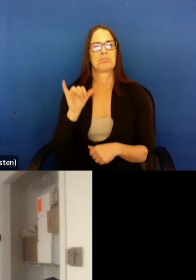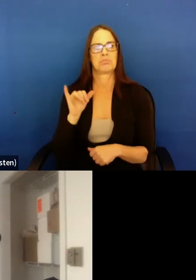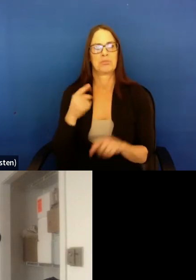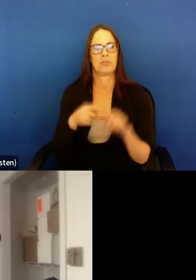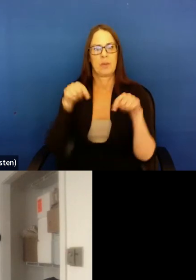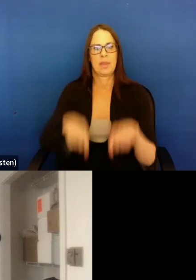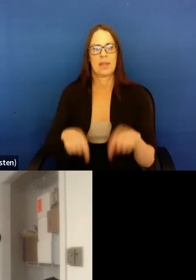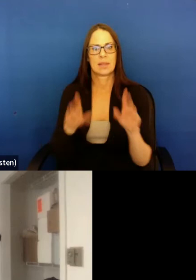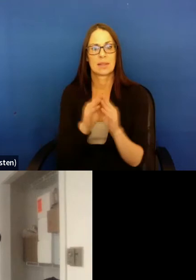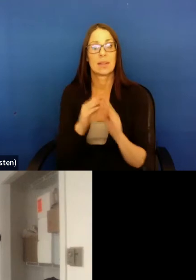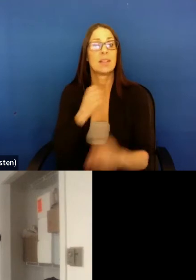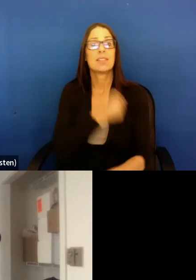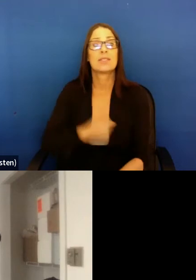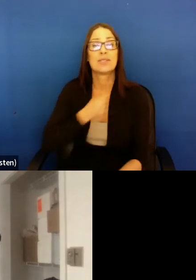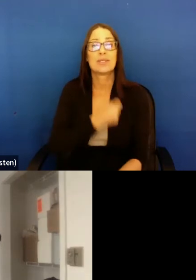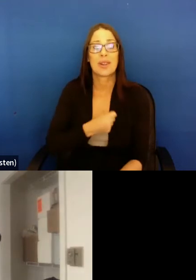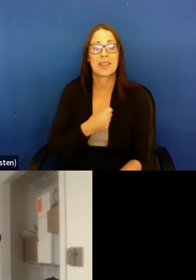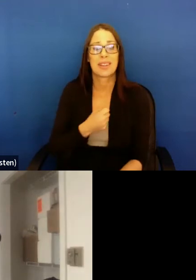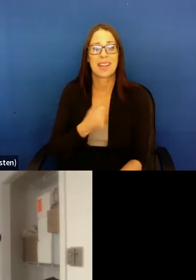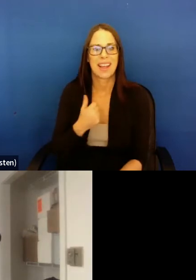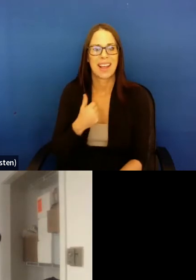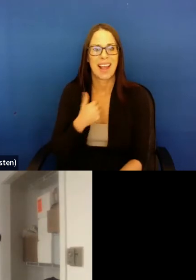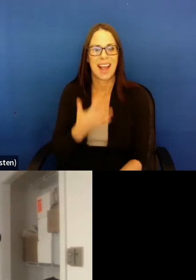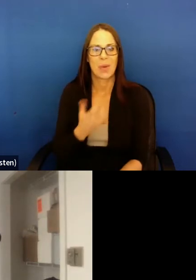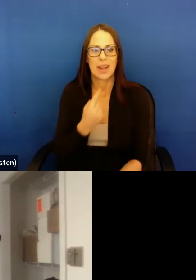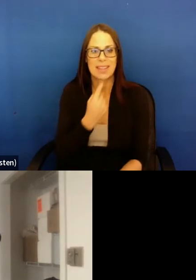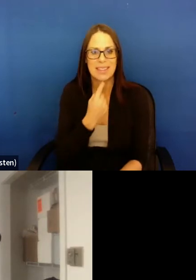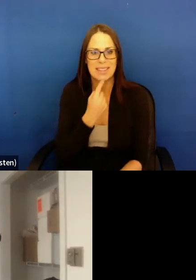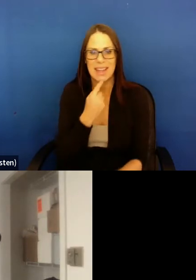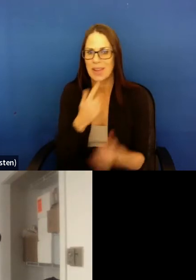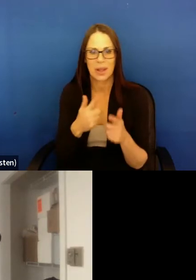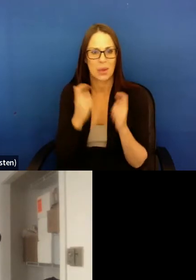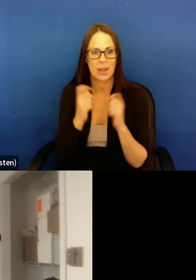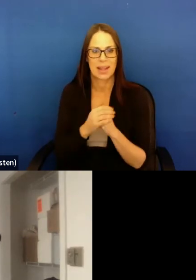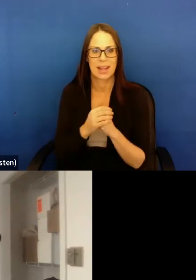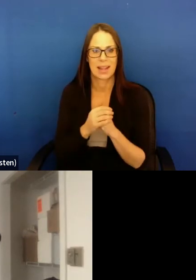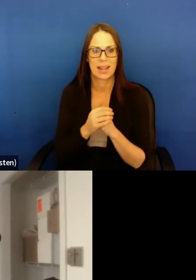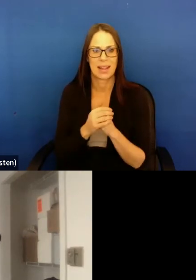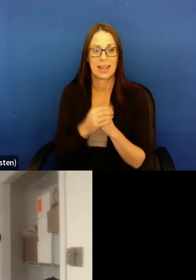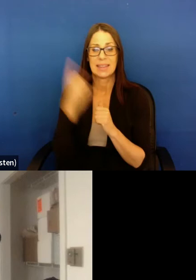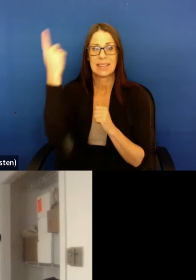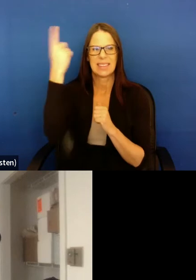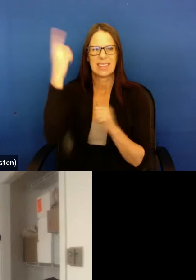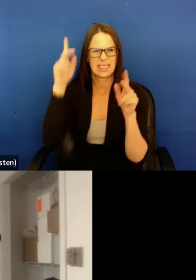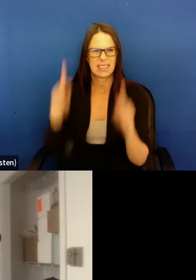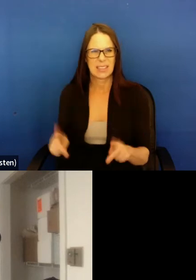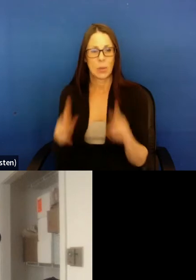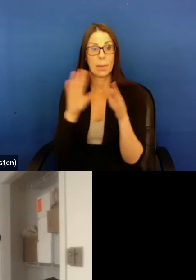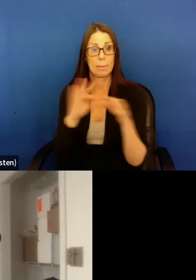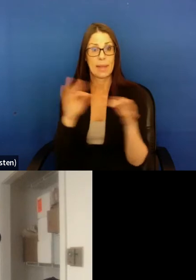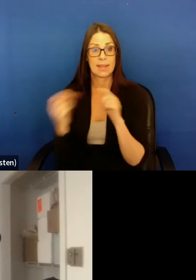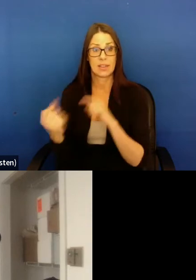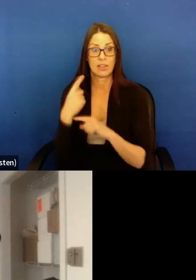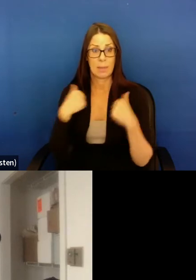Sorry, that's the- just to, oh no, I was just gonna say really quickly, someone messaged me a couple of minutes ago